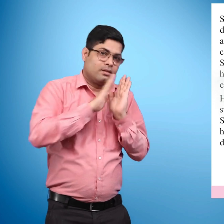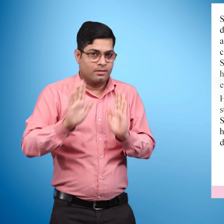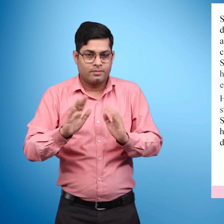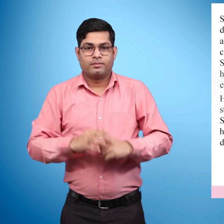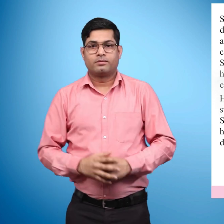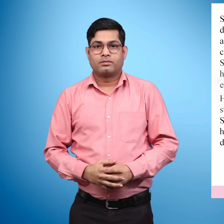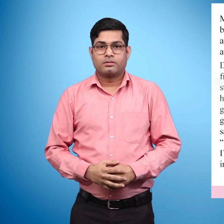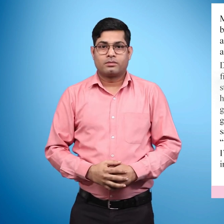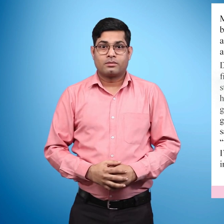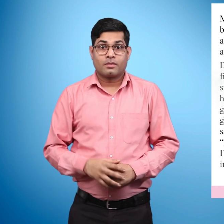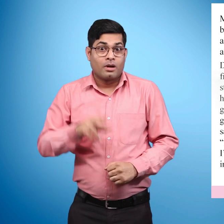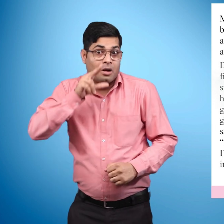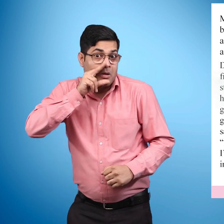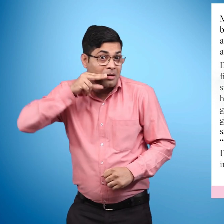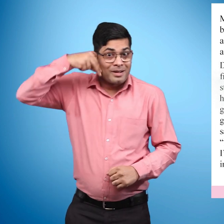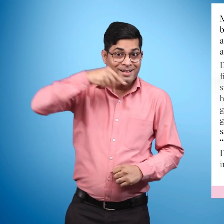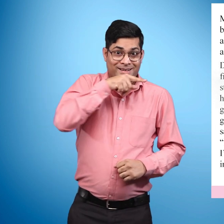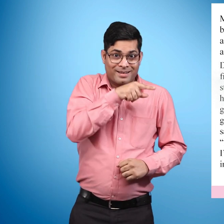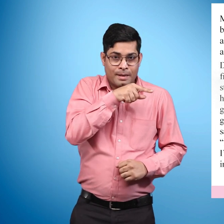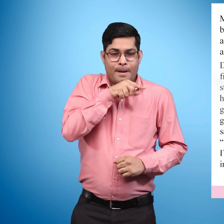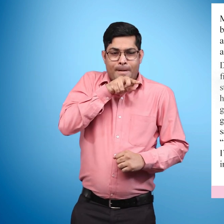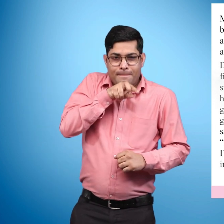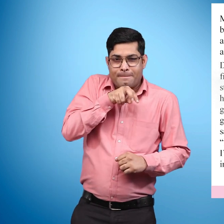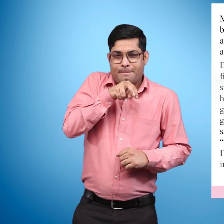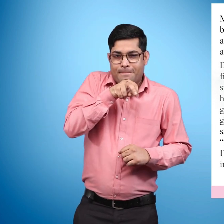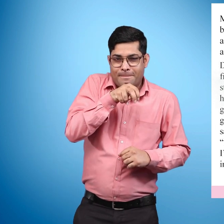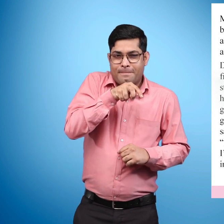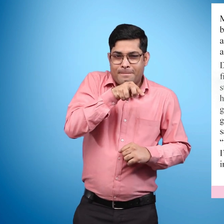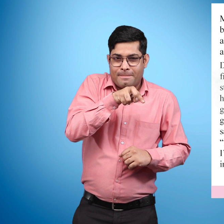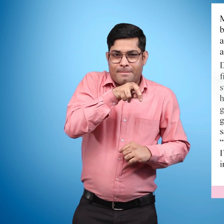again. Meanwhile, Vijay Singh crept silently back into bed.